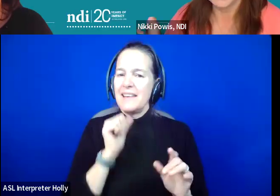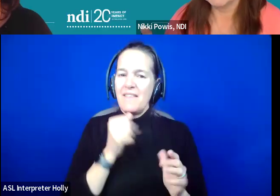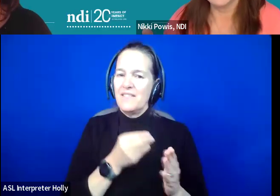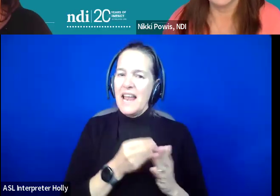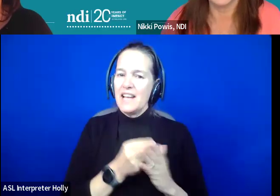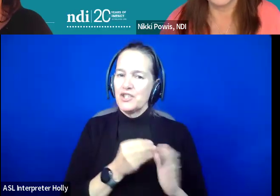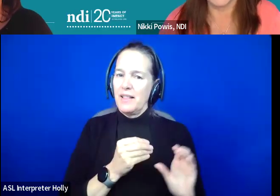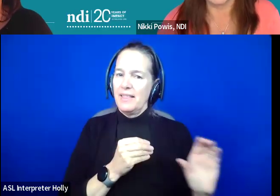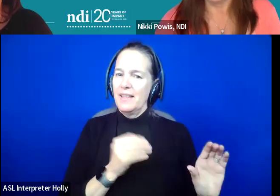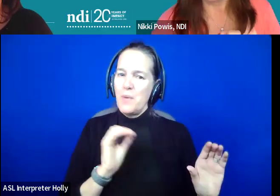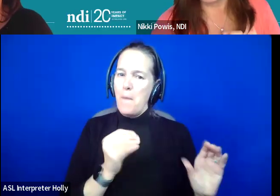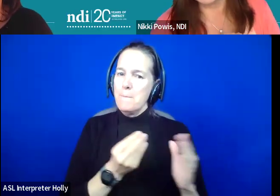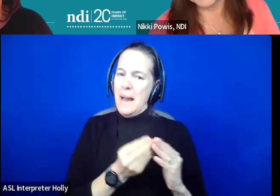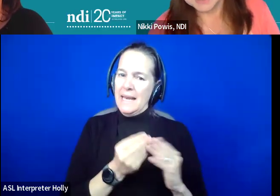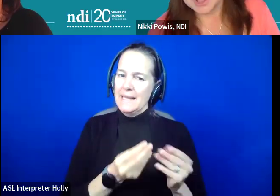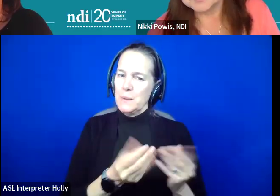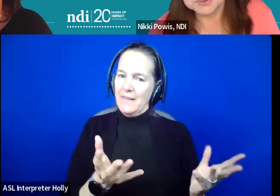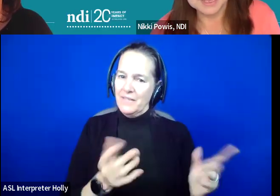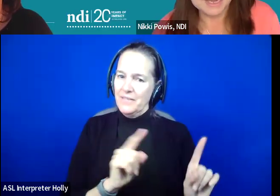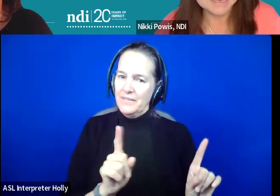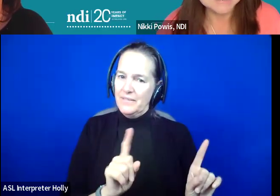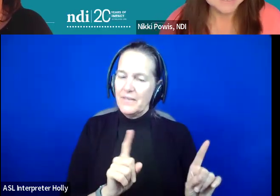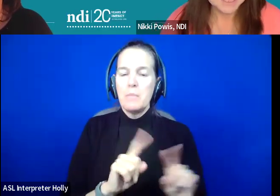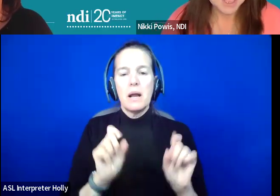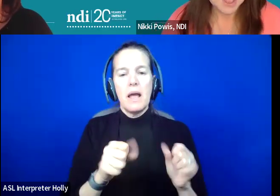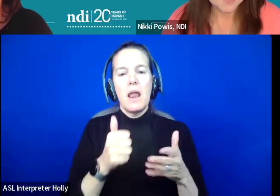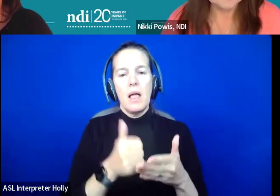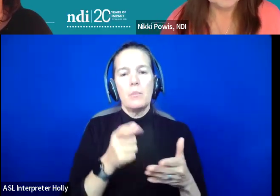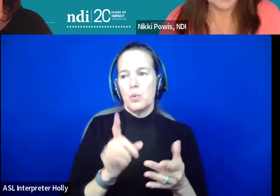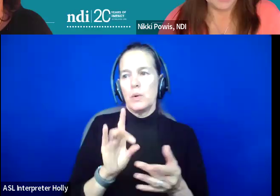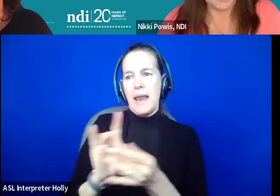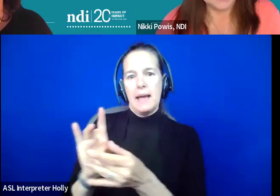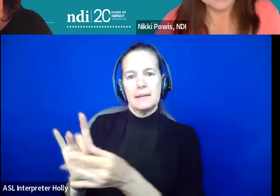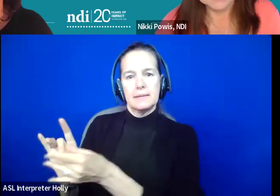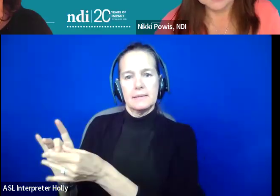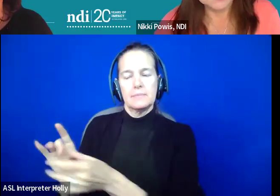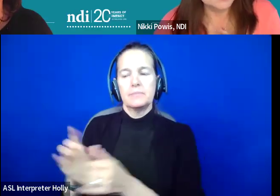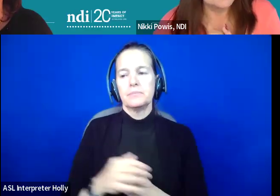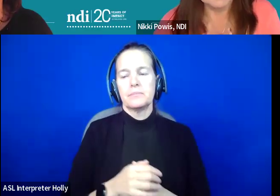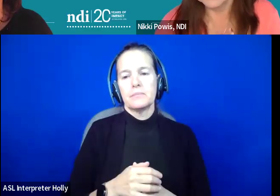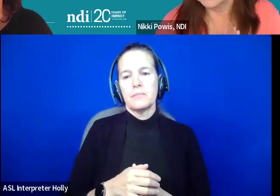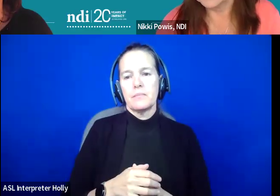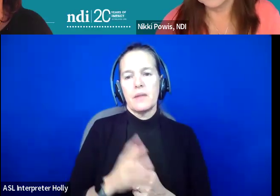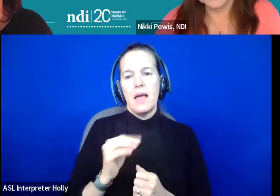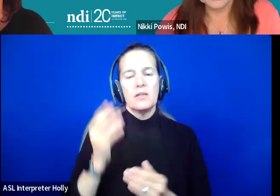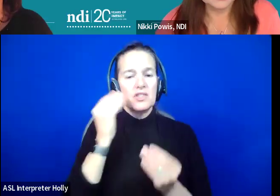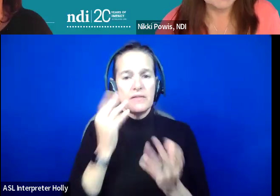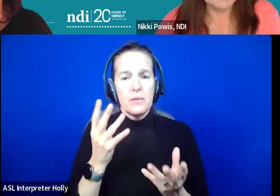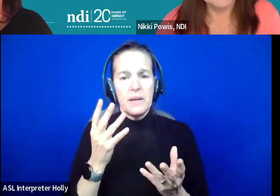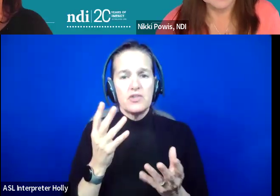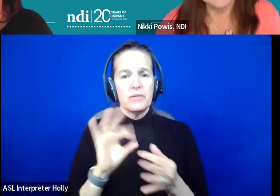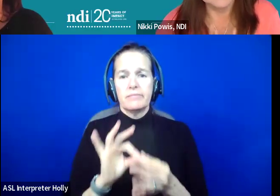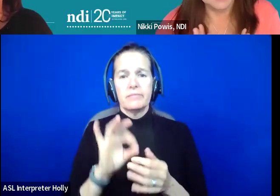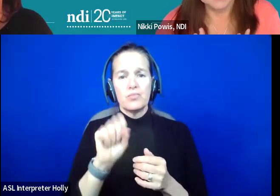say that we don't have money to give Mhm. away, but we can help you connect. Um, and there's information on Social